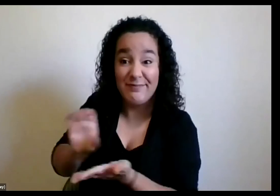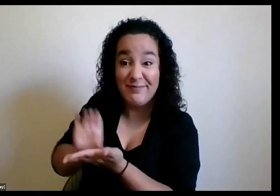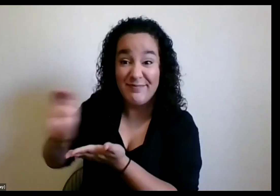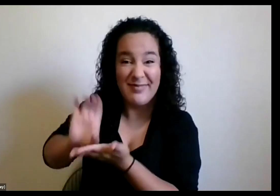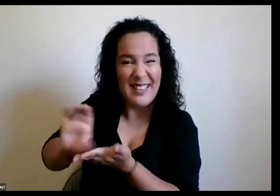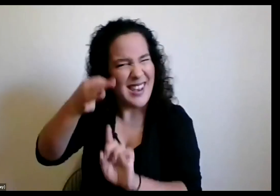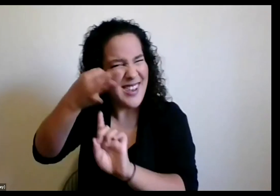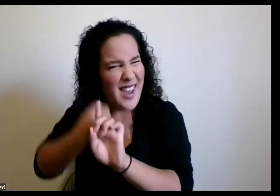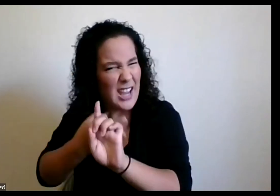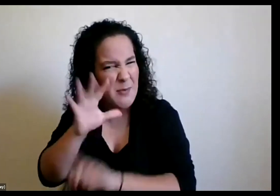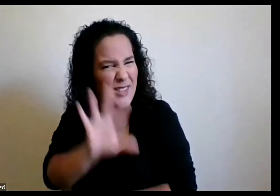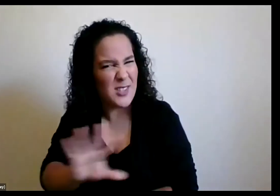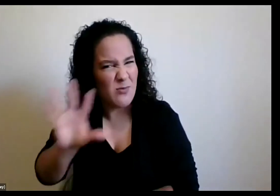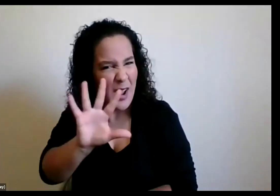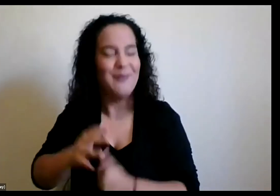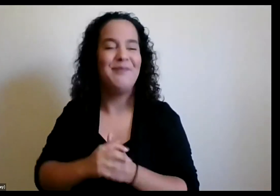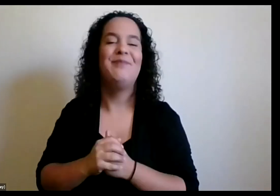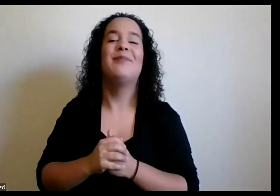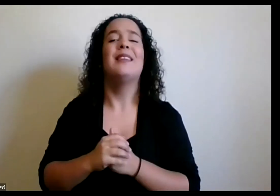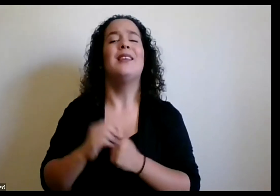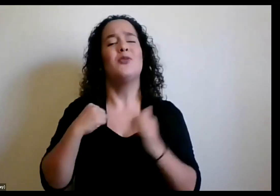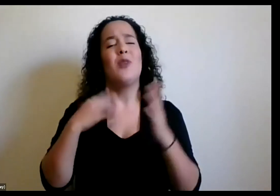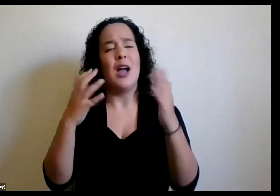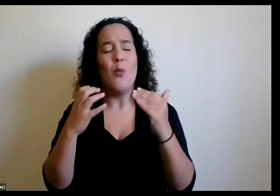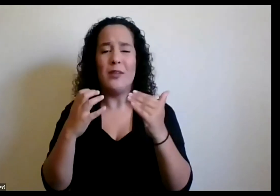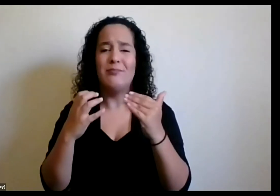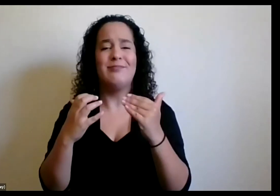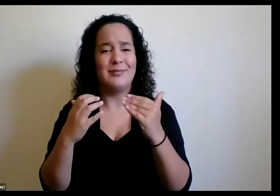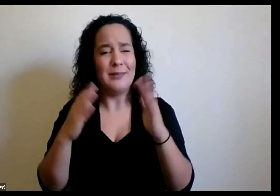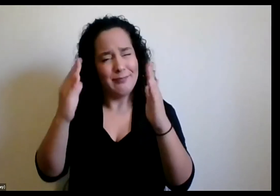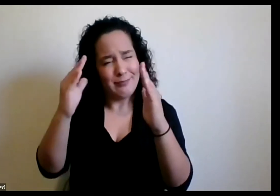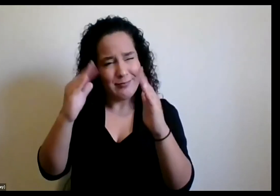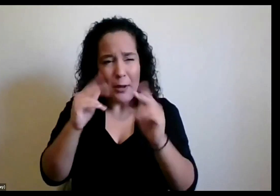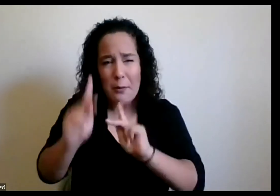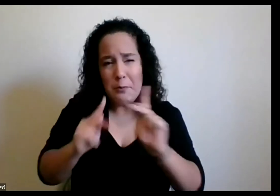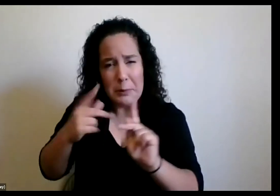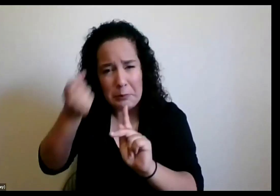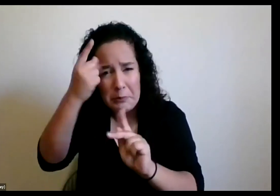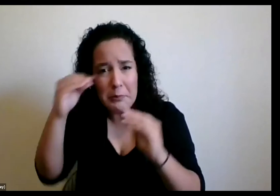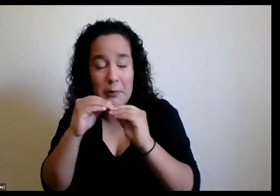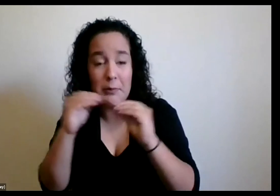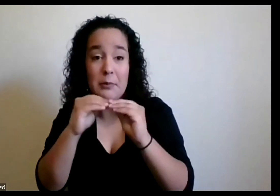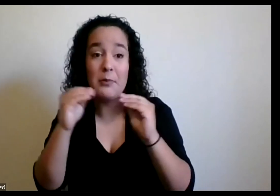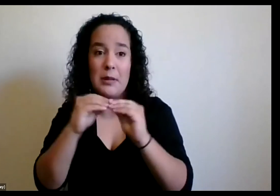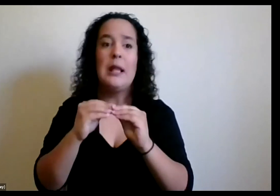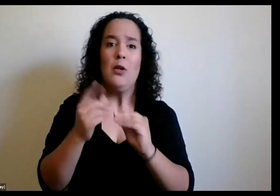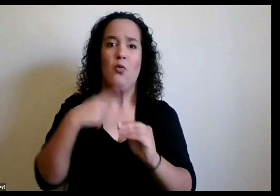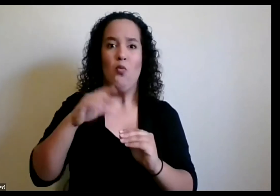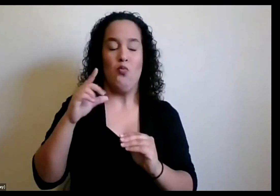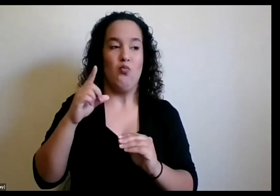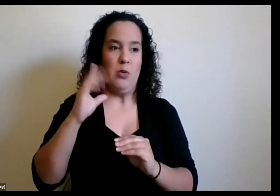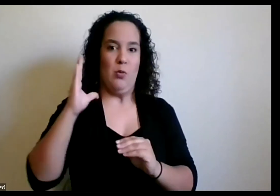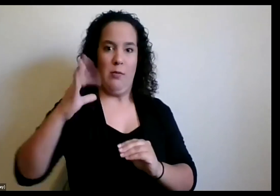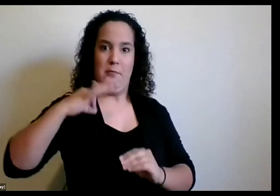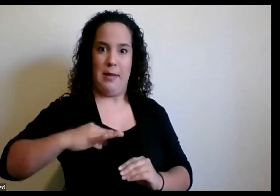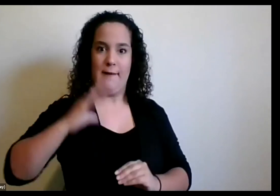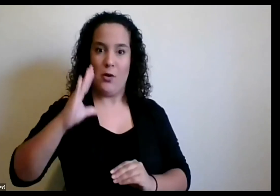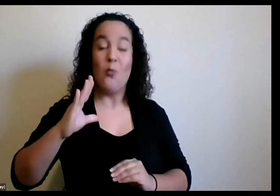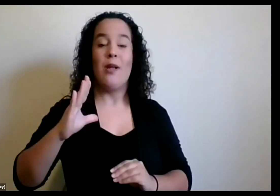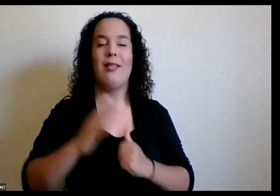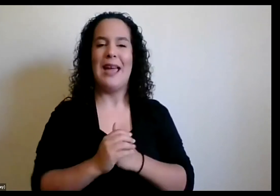now, to really help us better understand the narrative that currently exists in the state of California and where we hope to really push